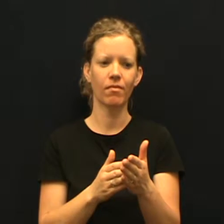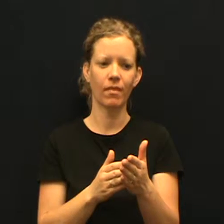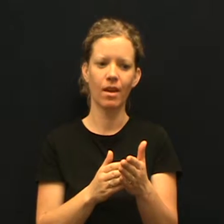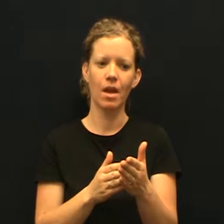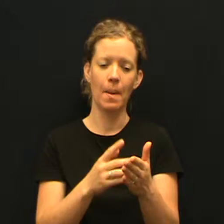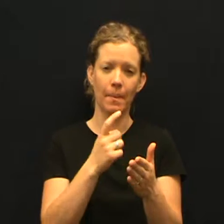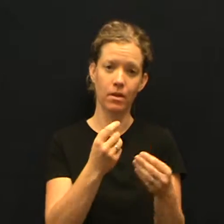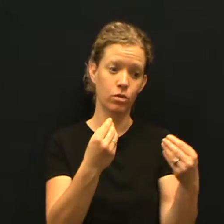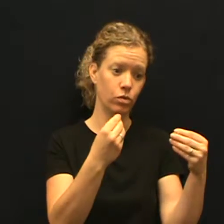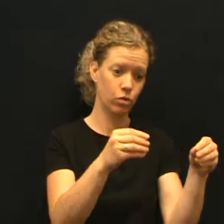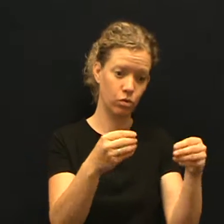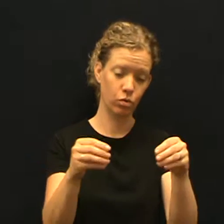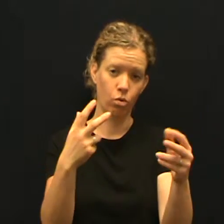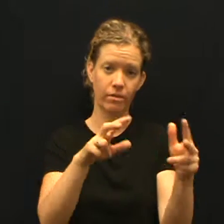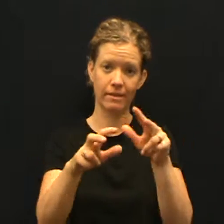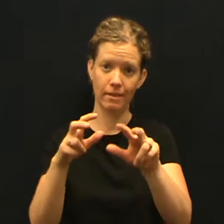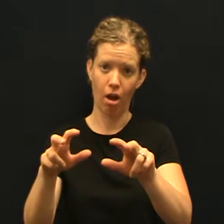issuance, $12 million.